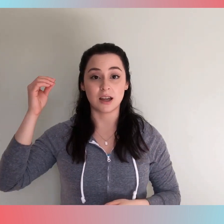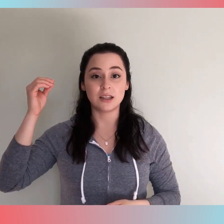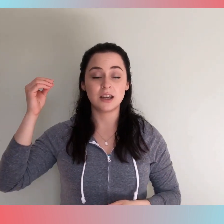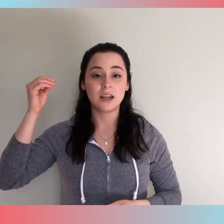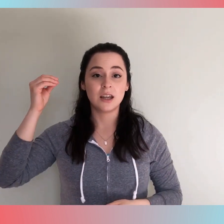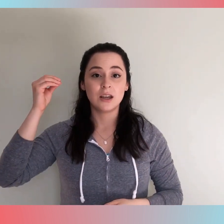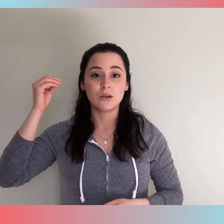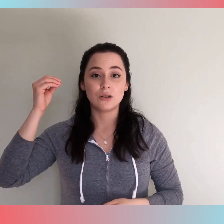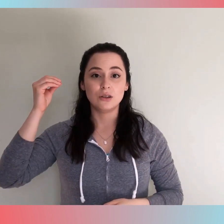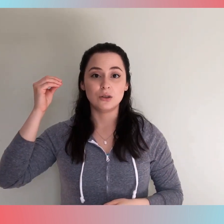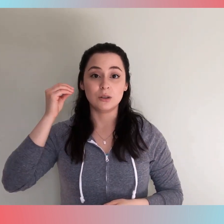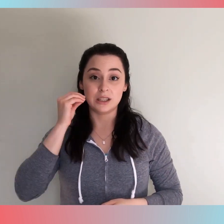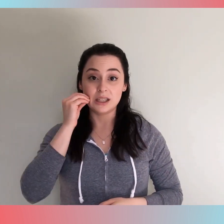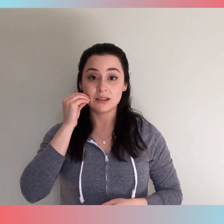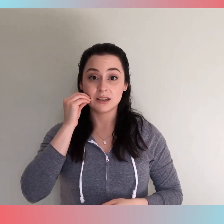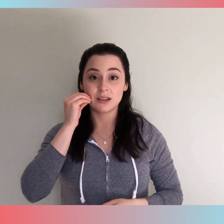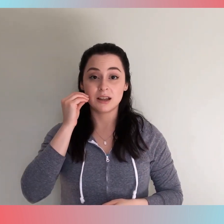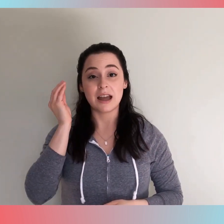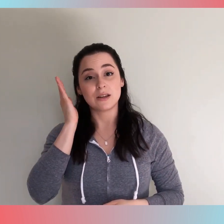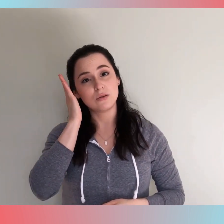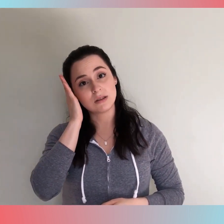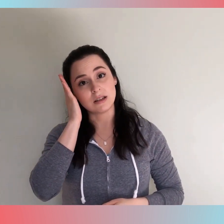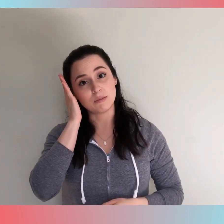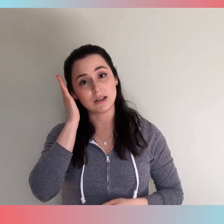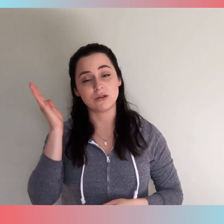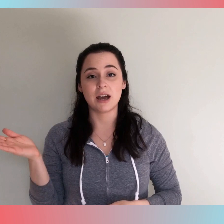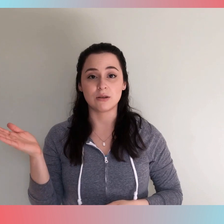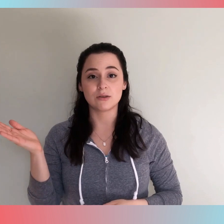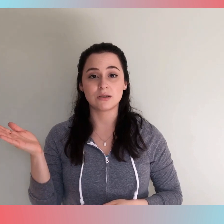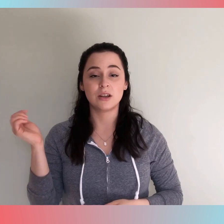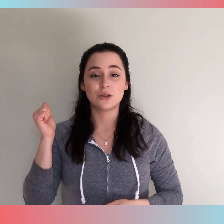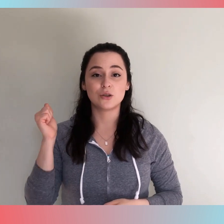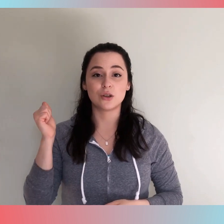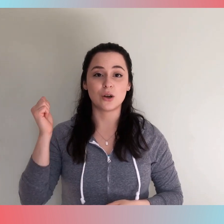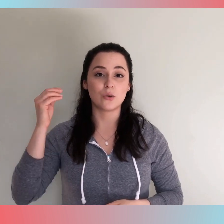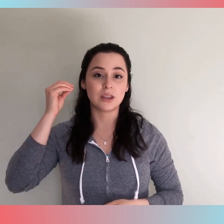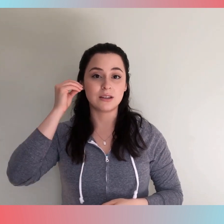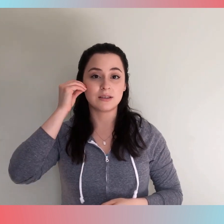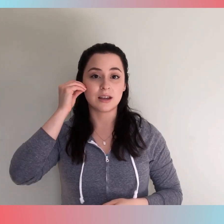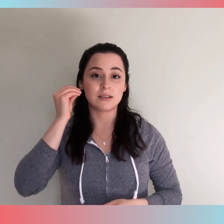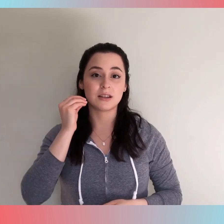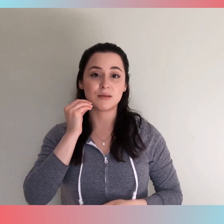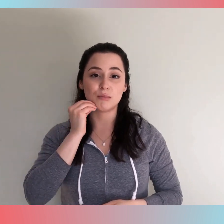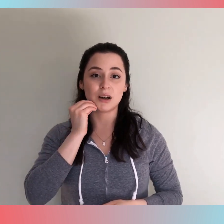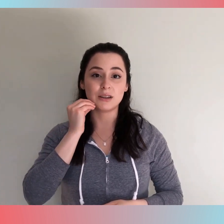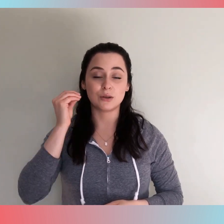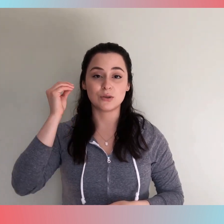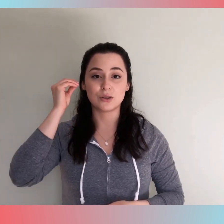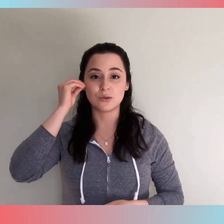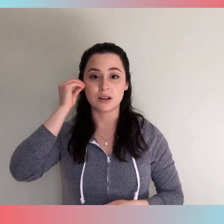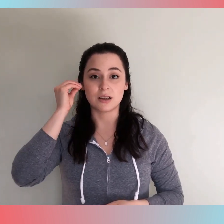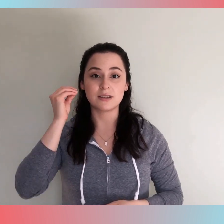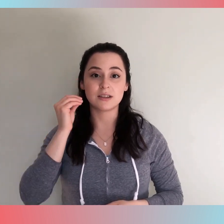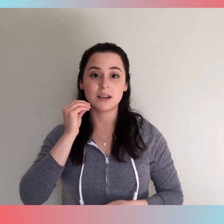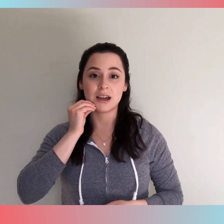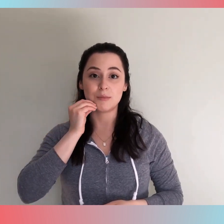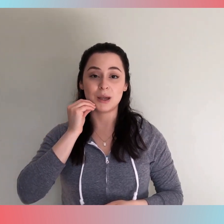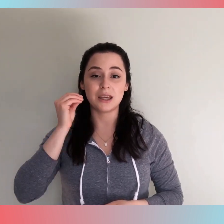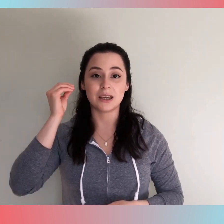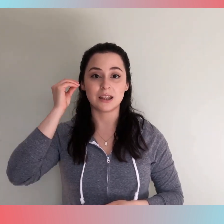sign, you eat and you sleep in your house. So they decided to combine those two signs and make it